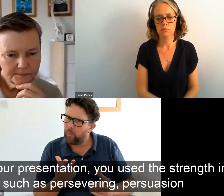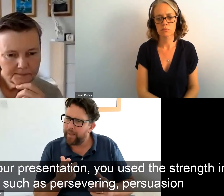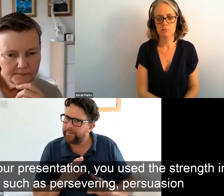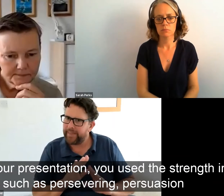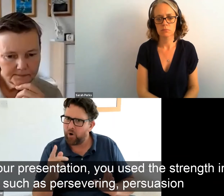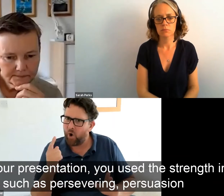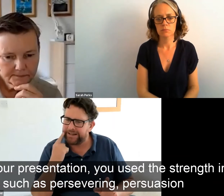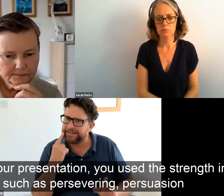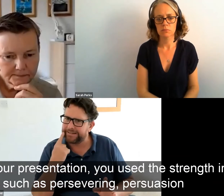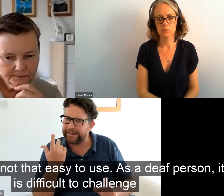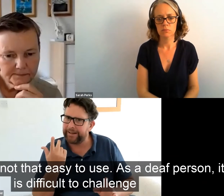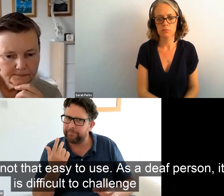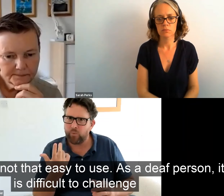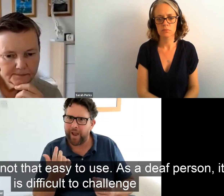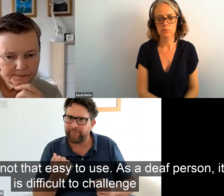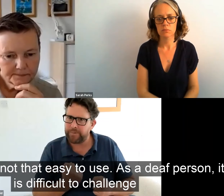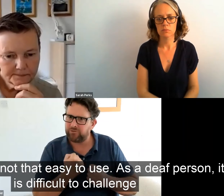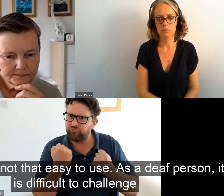persuasion.